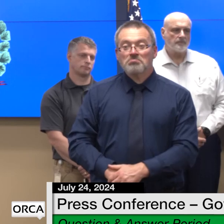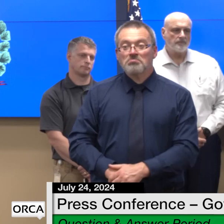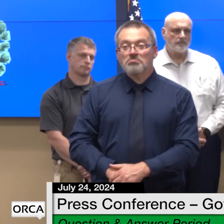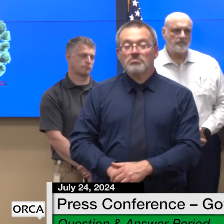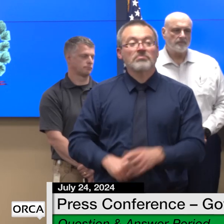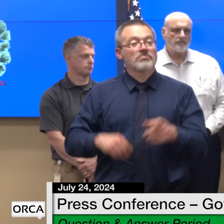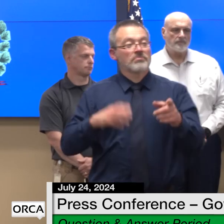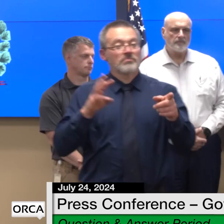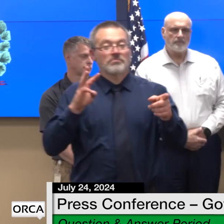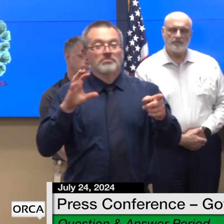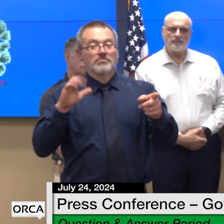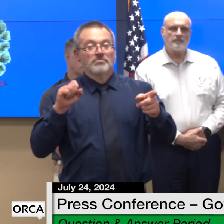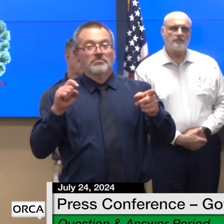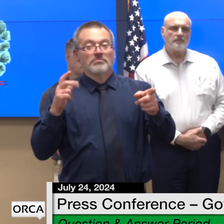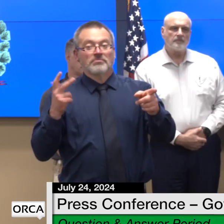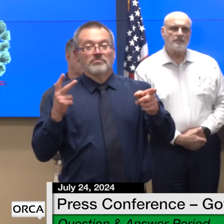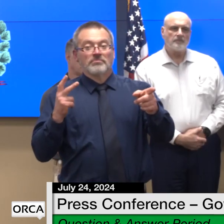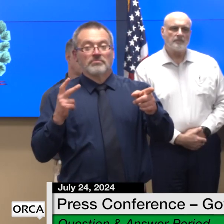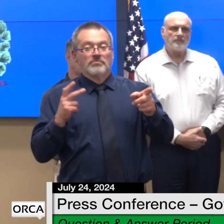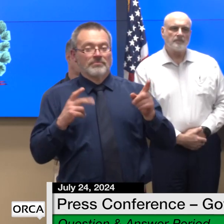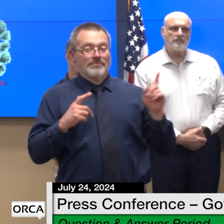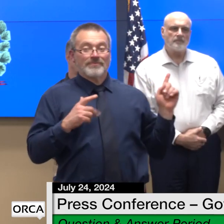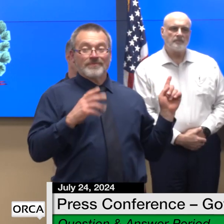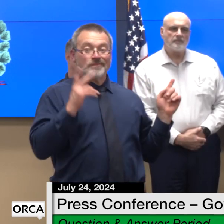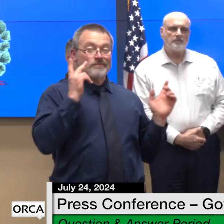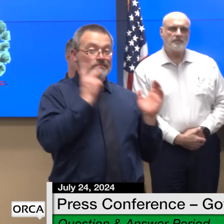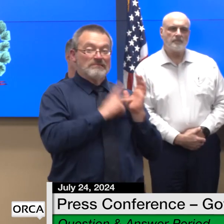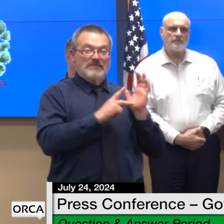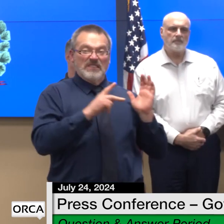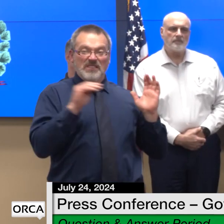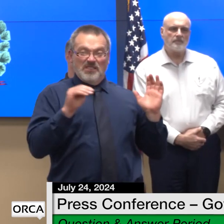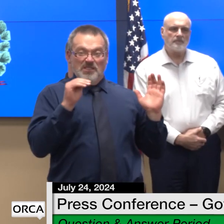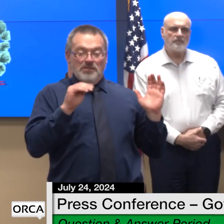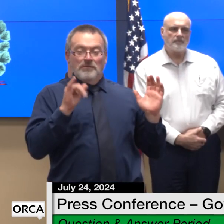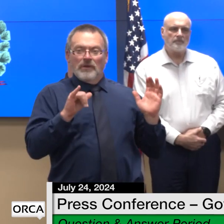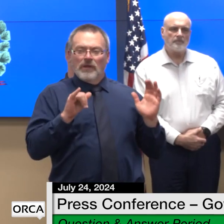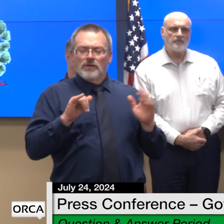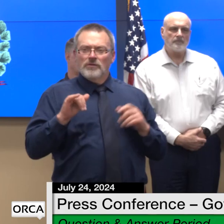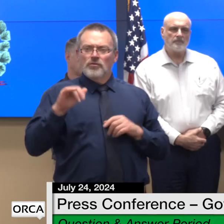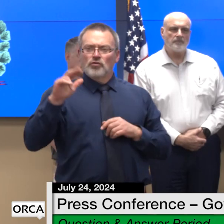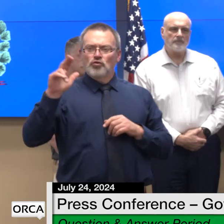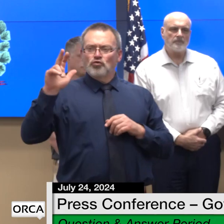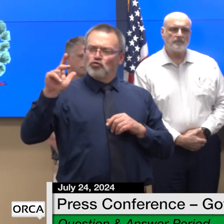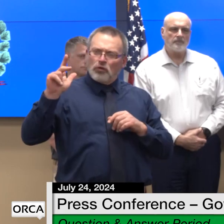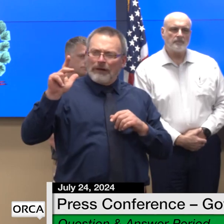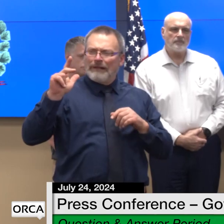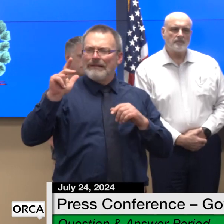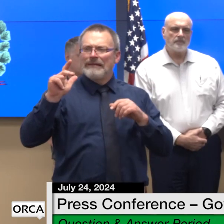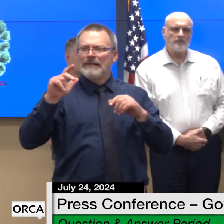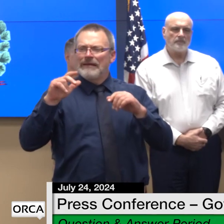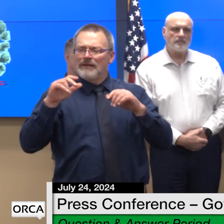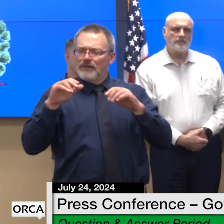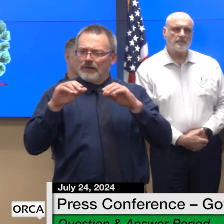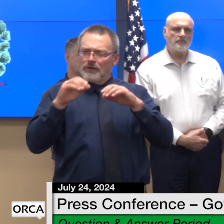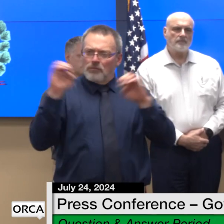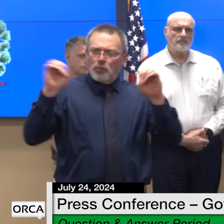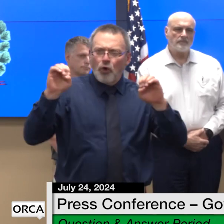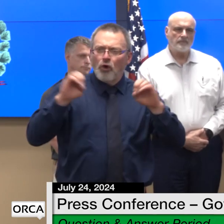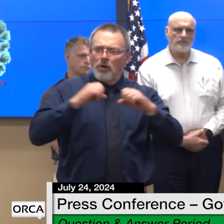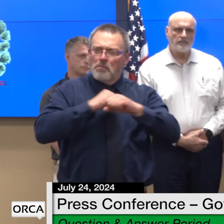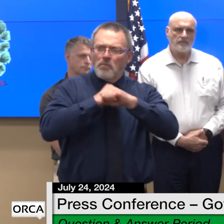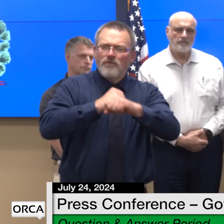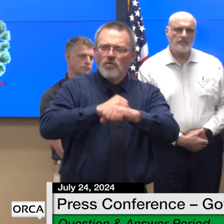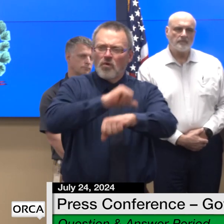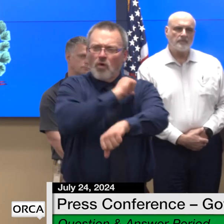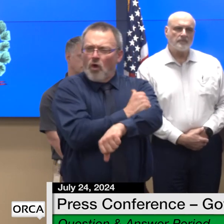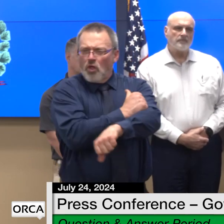Moore mentioned 21 emergency protective authorizations for like river corridors.